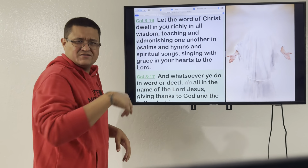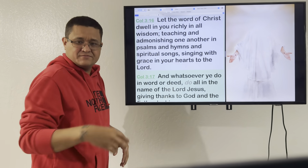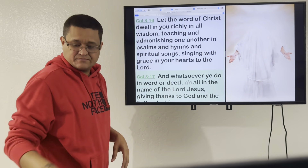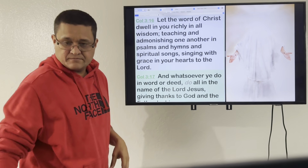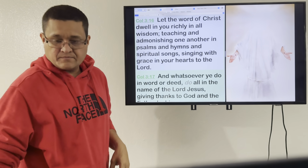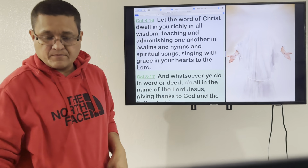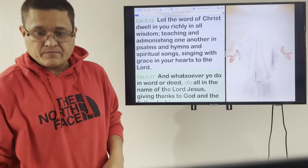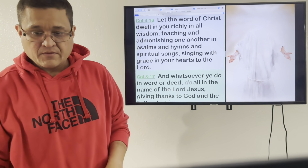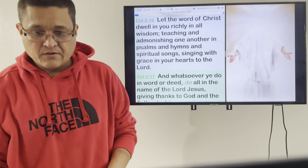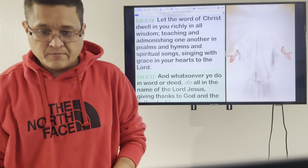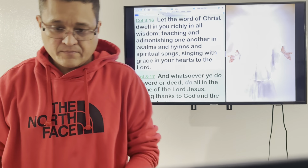Go ahead and read.